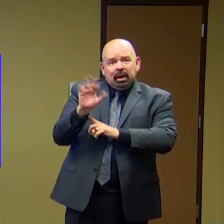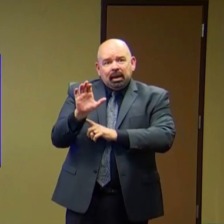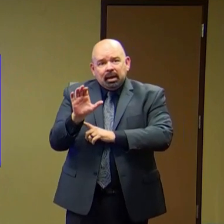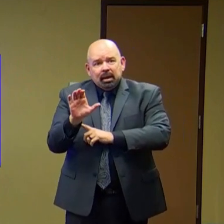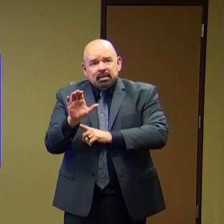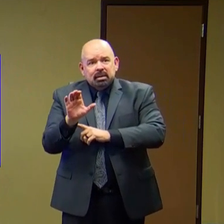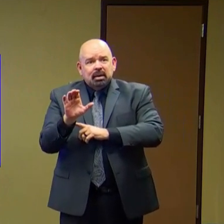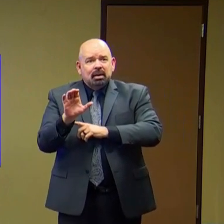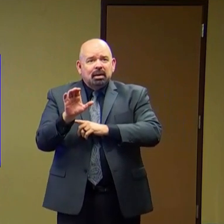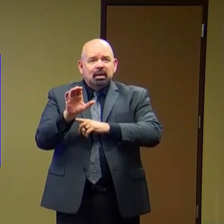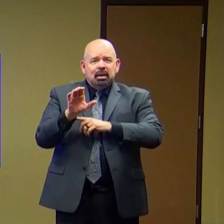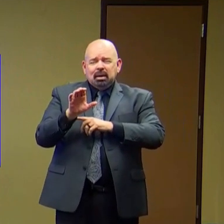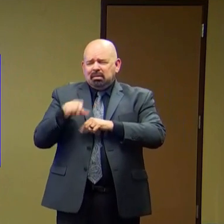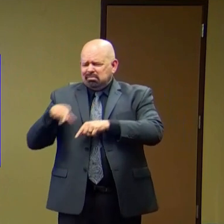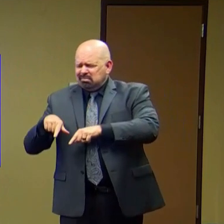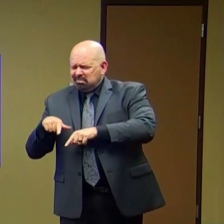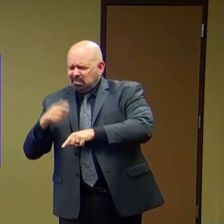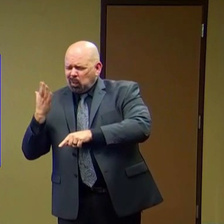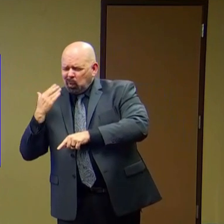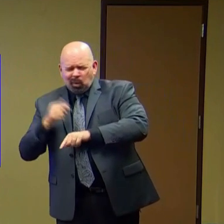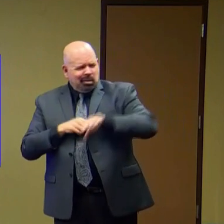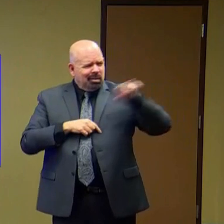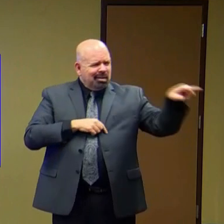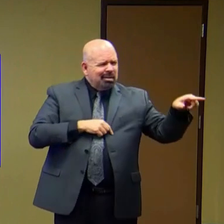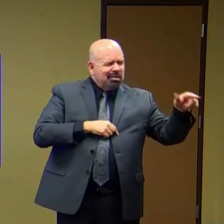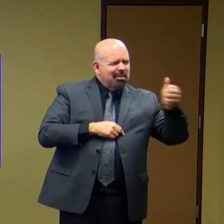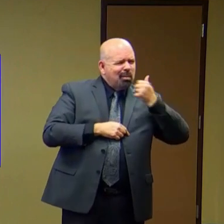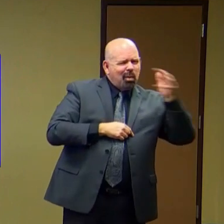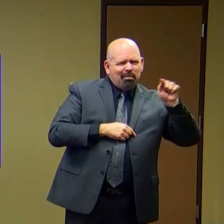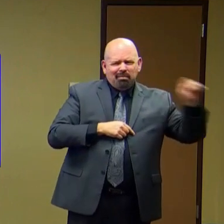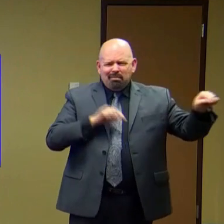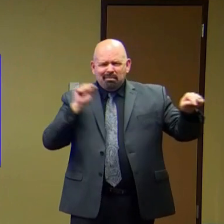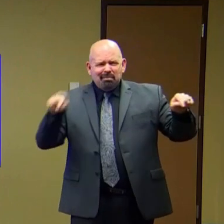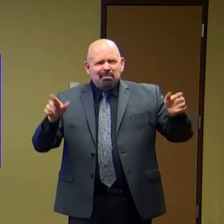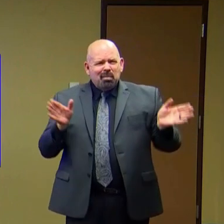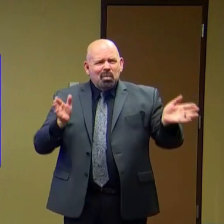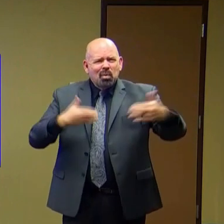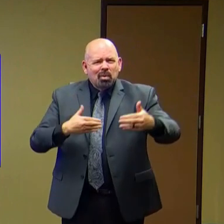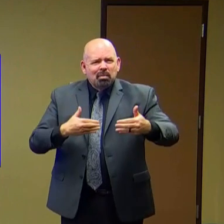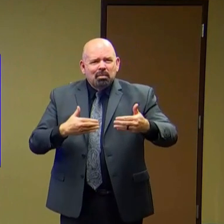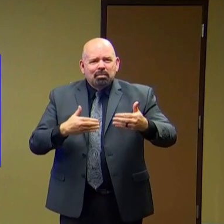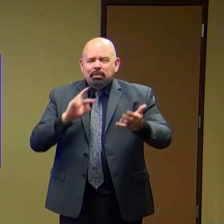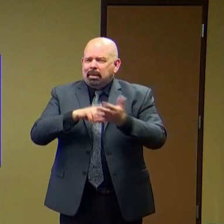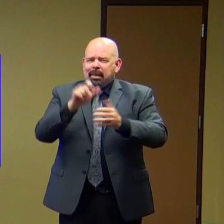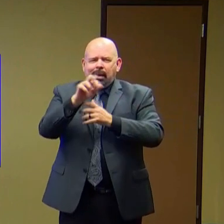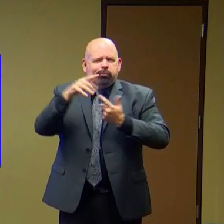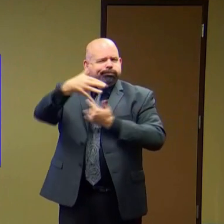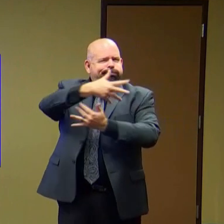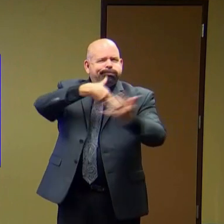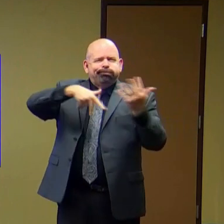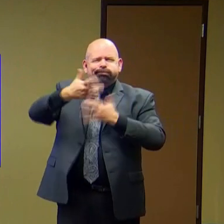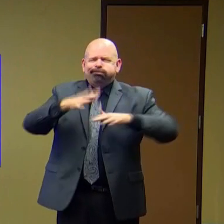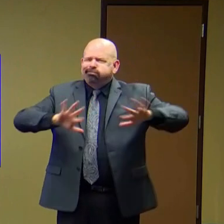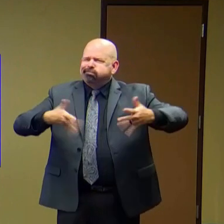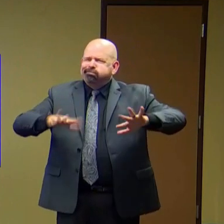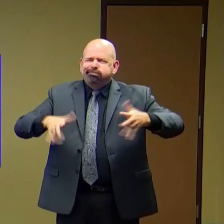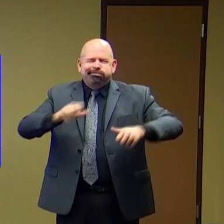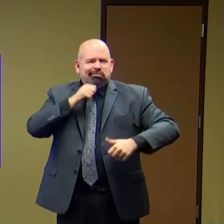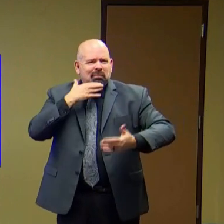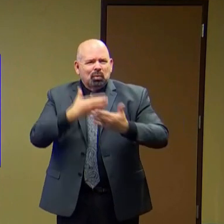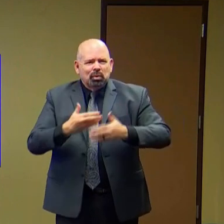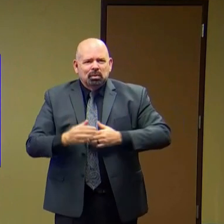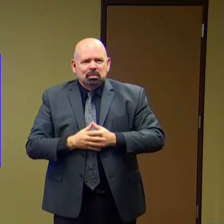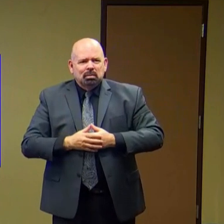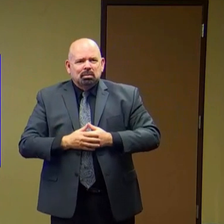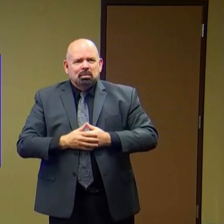colder or hotter than the other part, you likely are in a place with poor ventilation. There's a lot of poor ventilation in houses, much more so